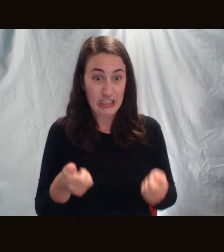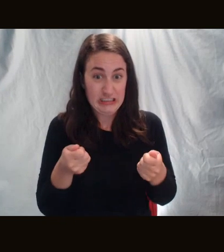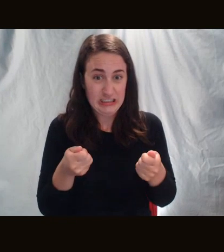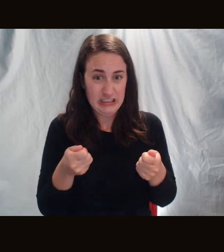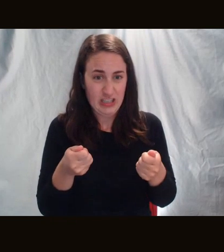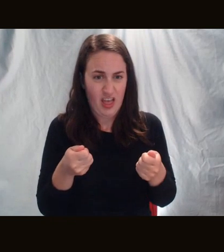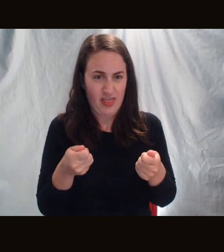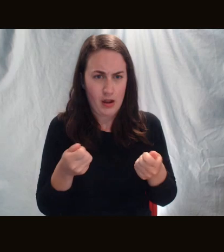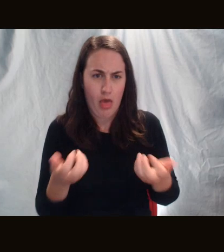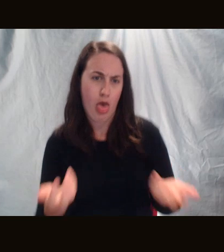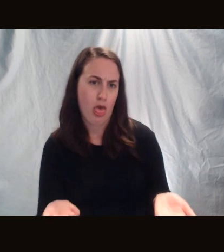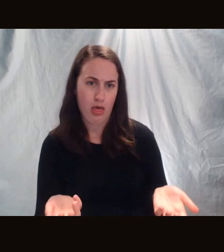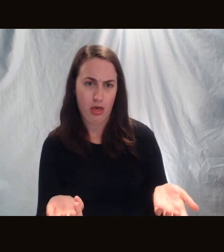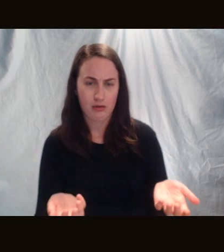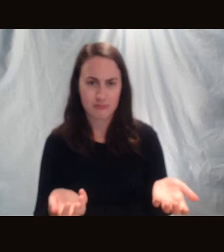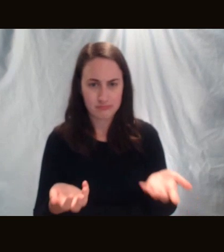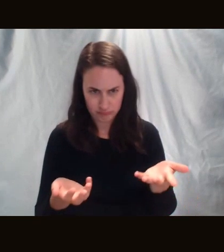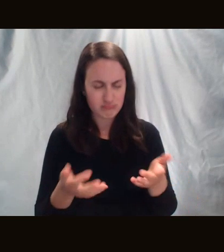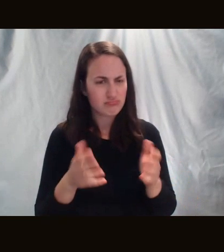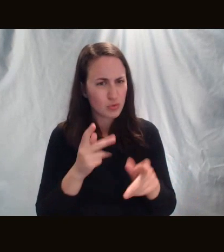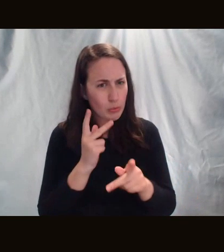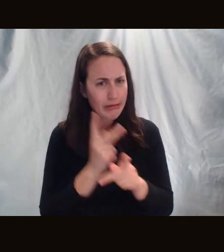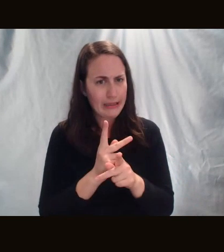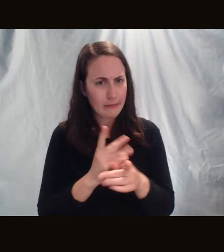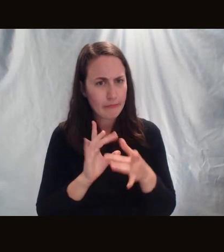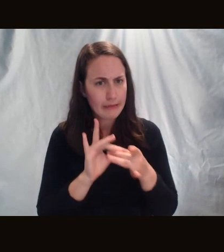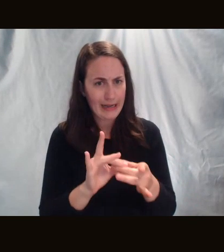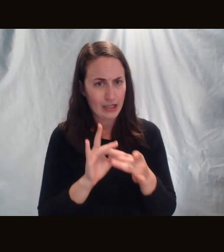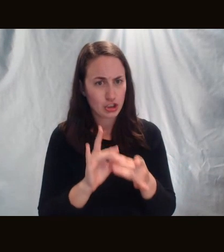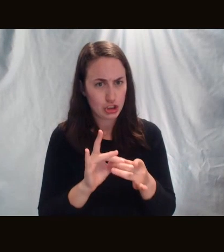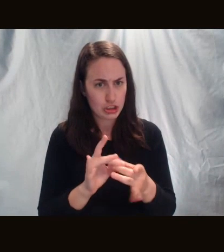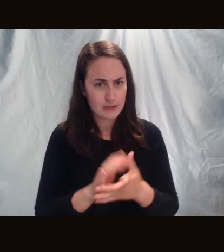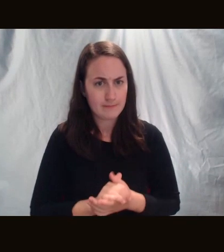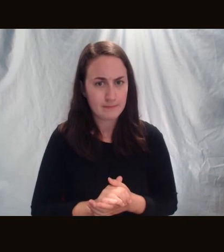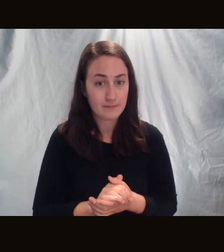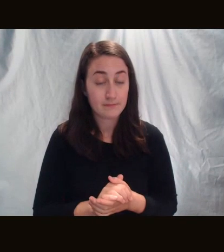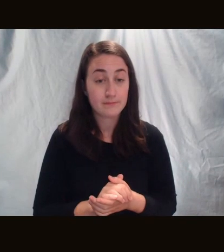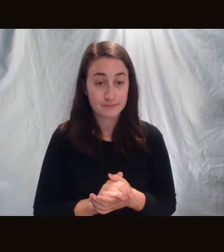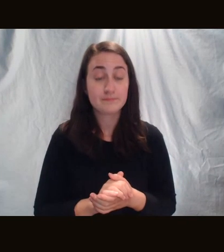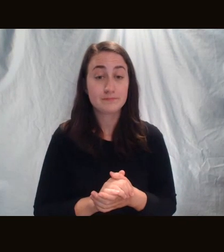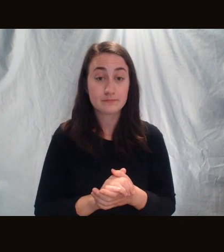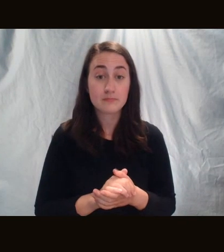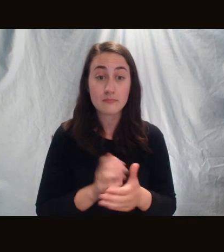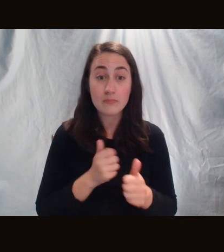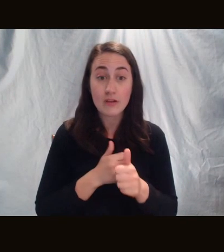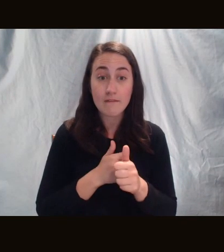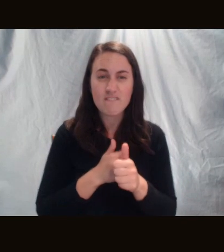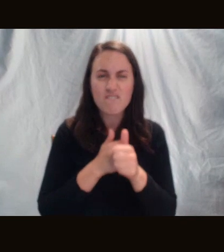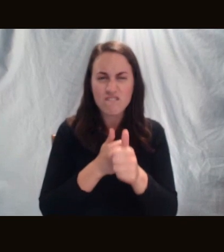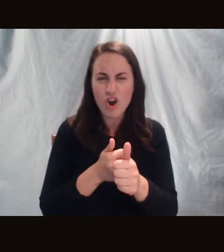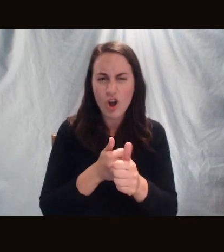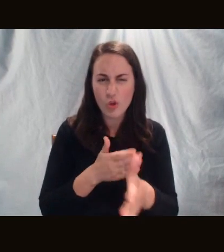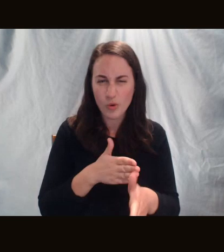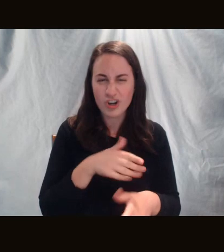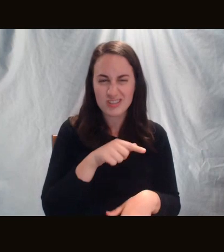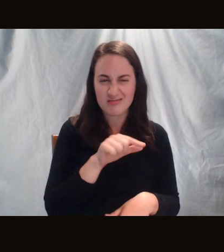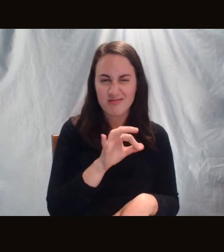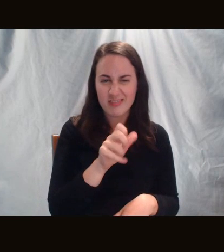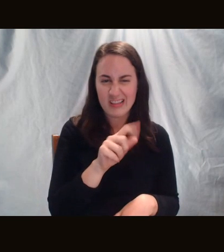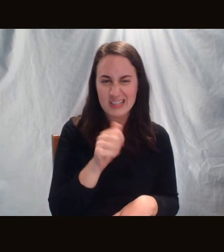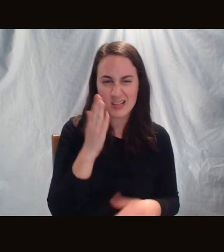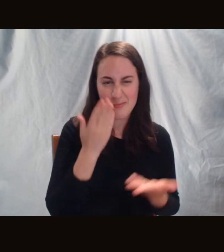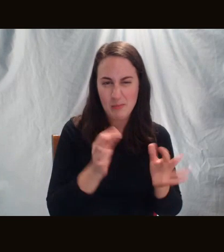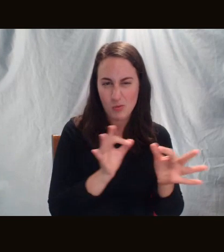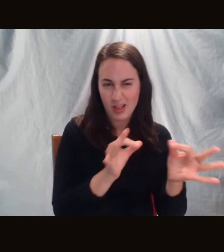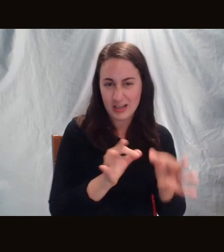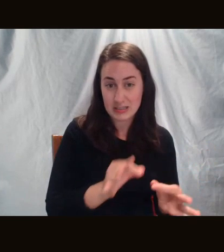let it drop. You want to maintain that connection. One thing for the followers, and she can expand on this a little bit more, is that you're not letting